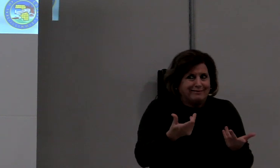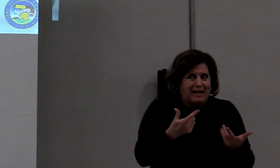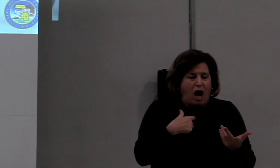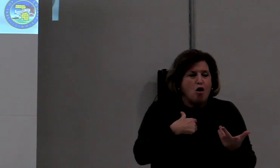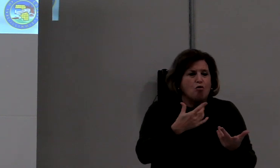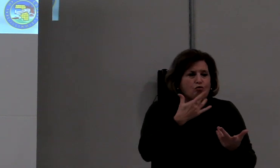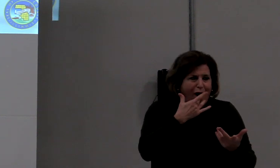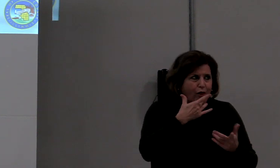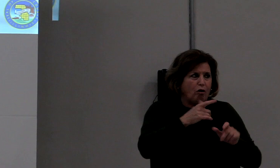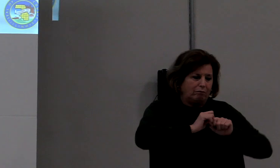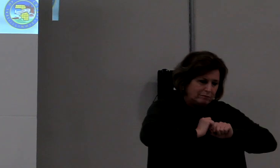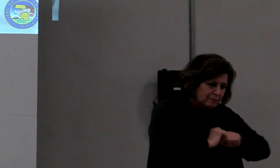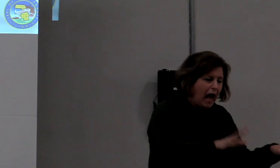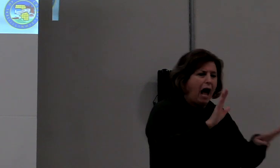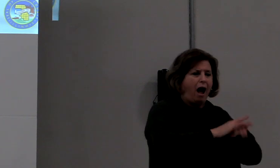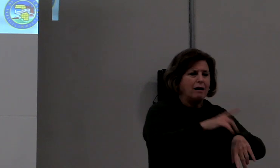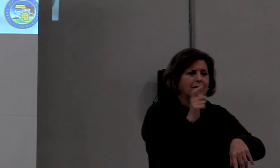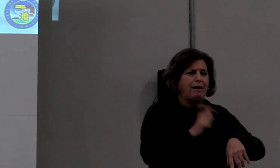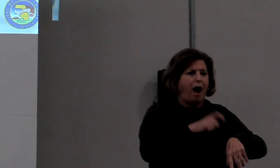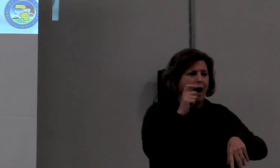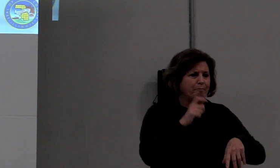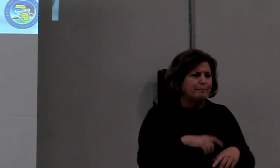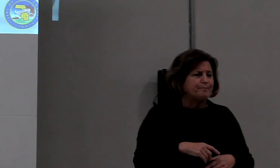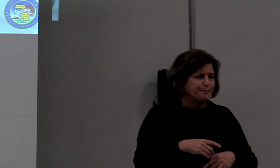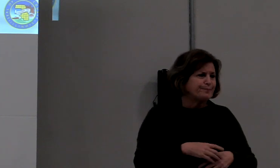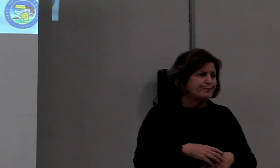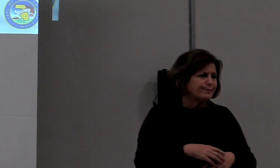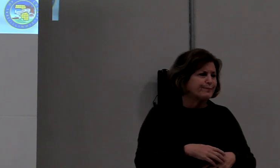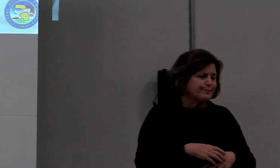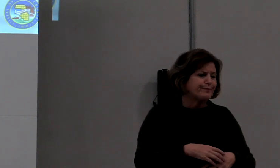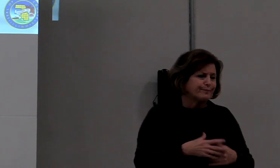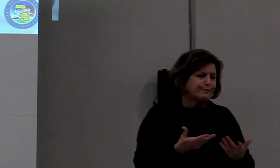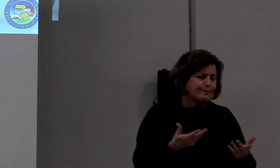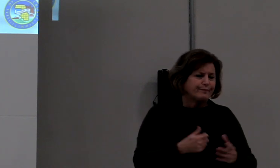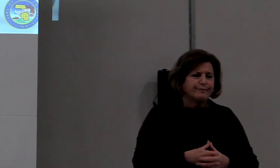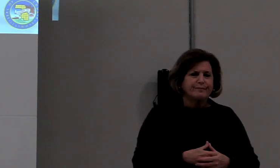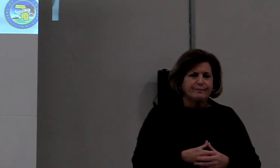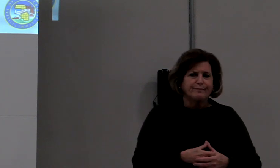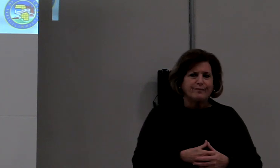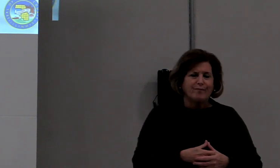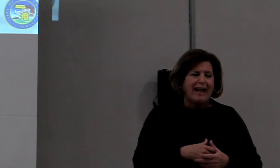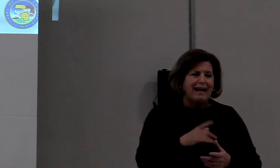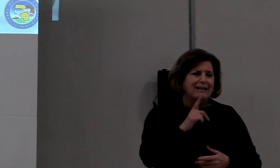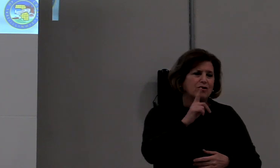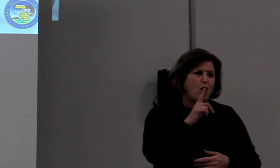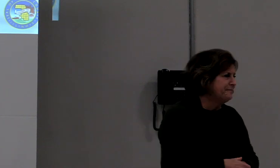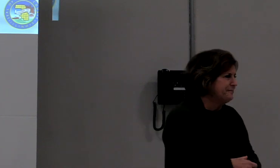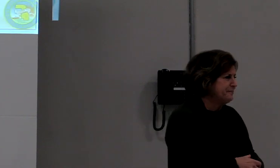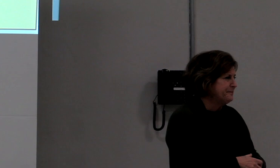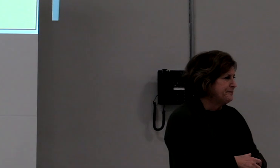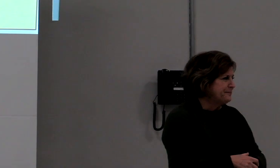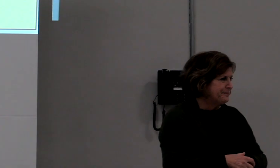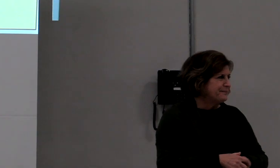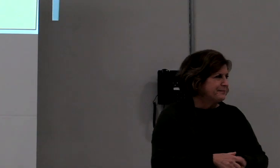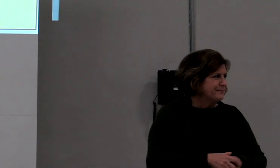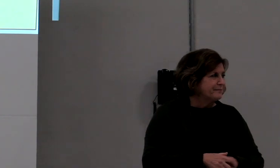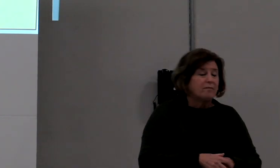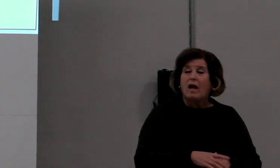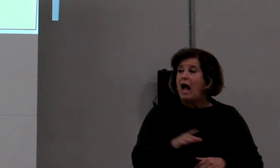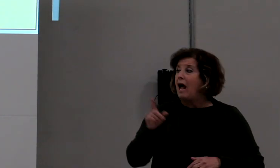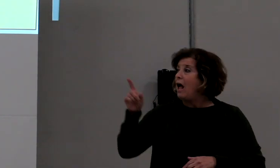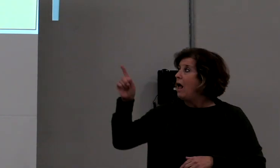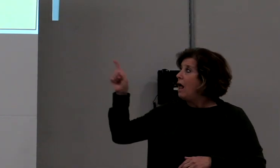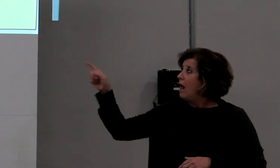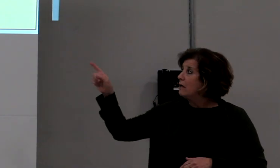we need to watch our budgets very carefully, and it'd be a bad thing if we're that late. So this is